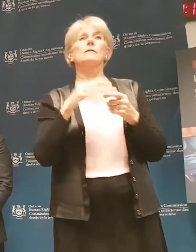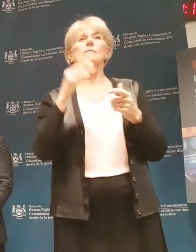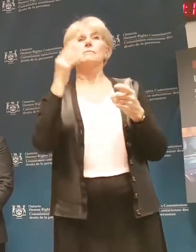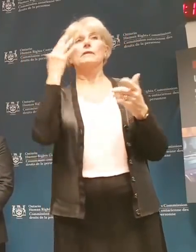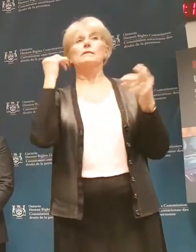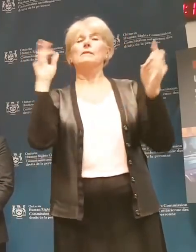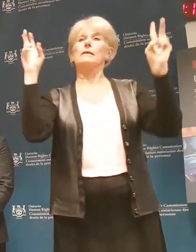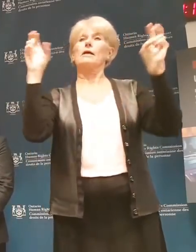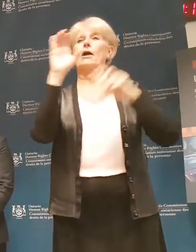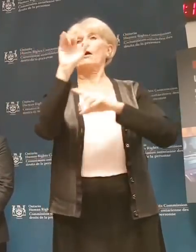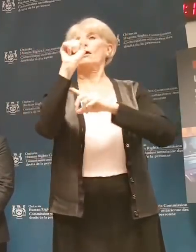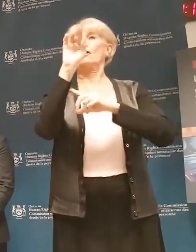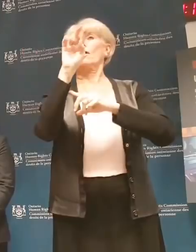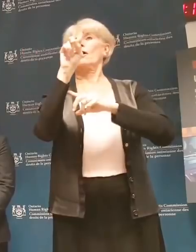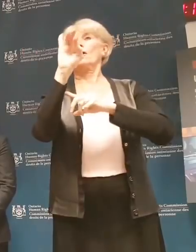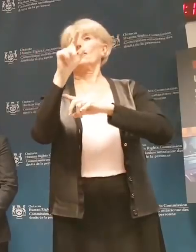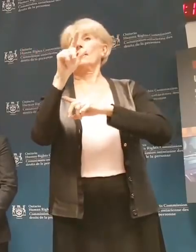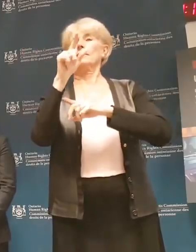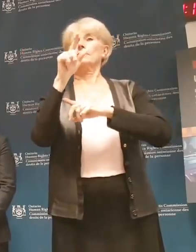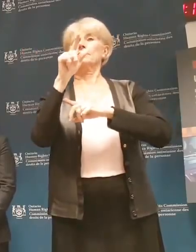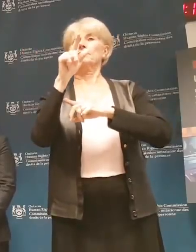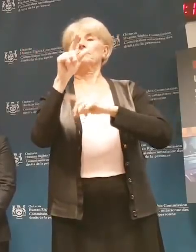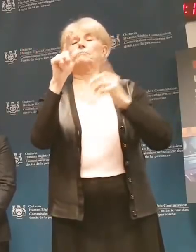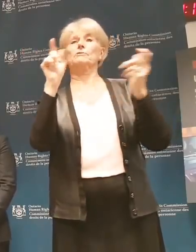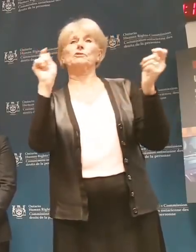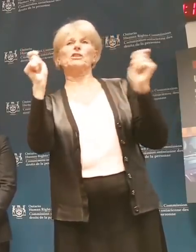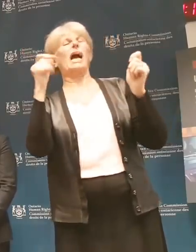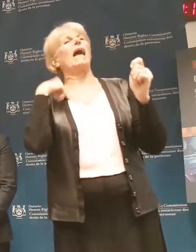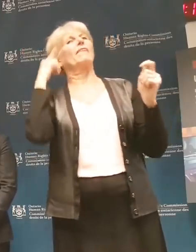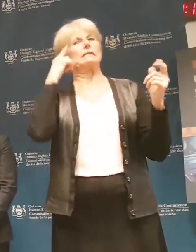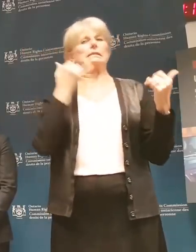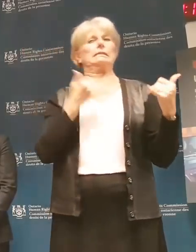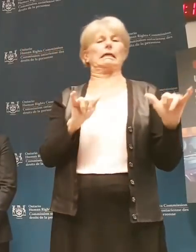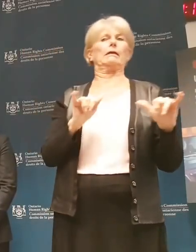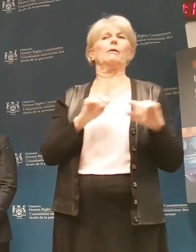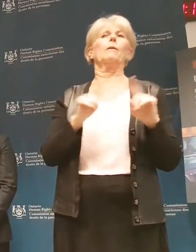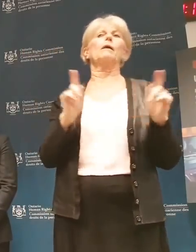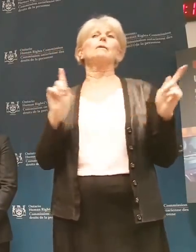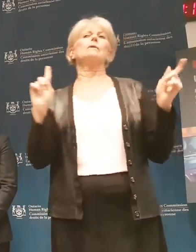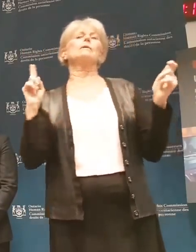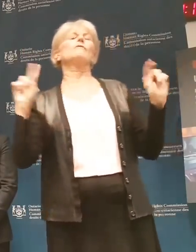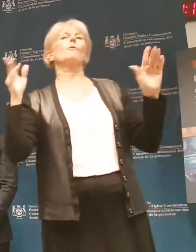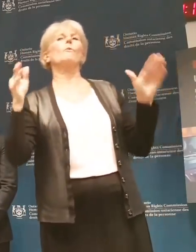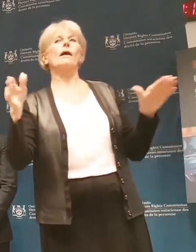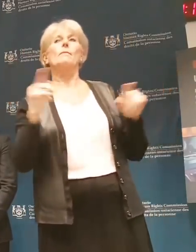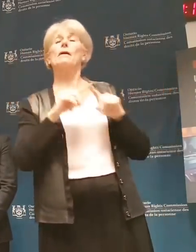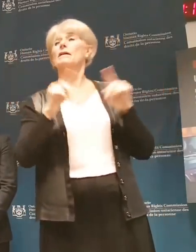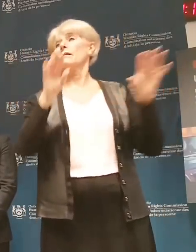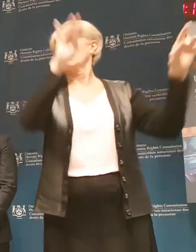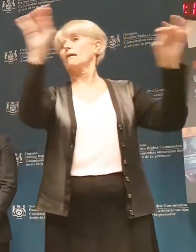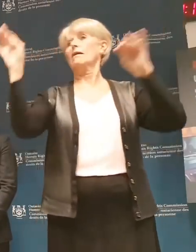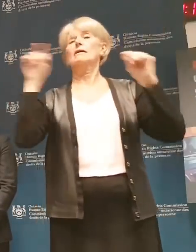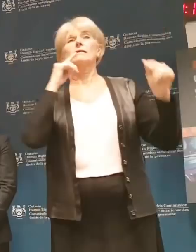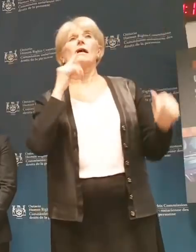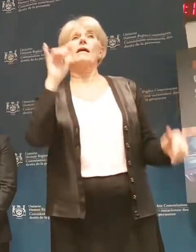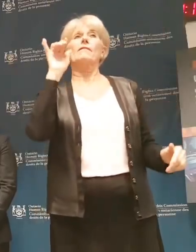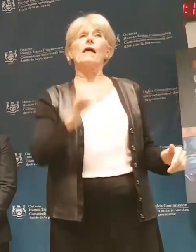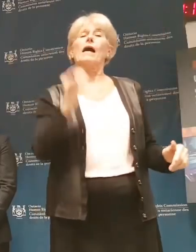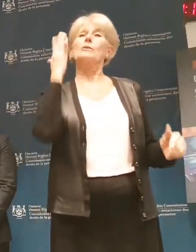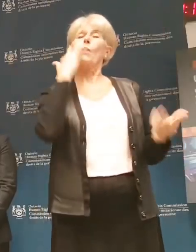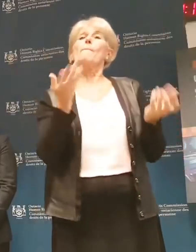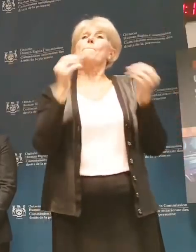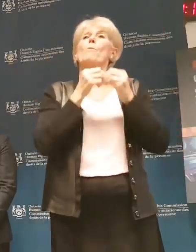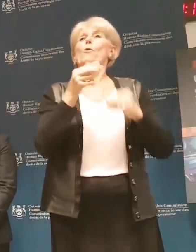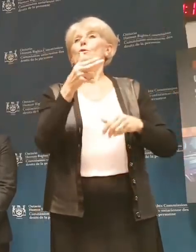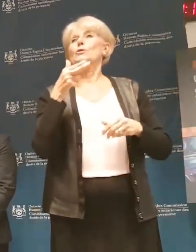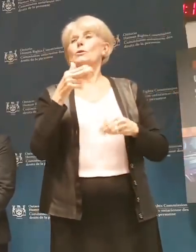has shifted, I think it still is happening, just in a different format perhaps. But there are calls saying that this is why there have been more shootings,